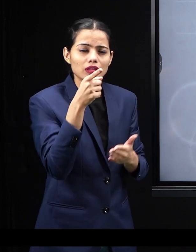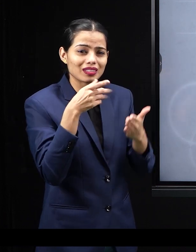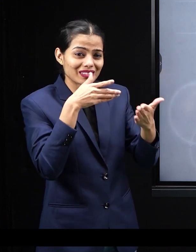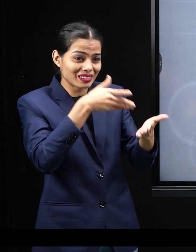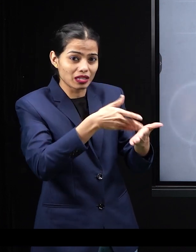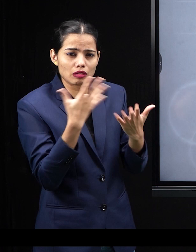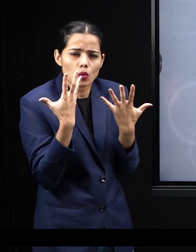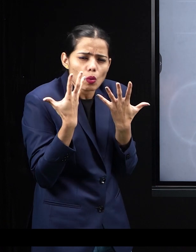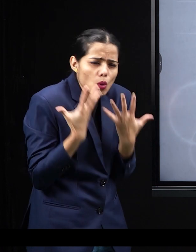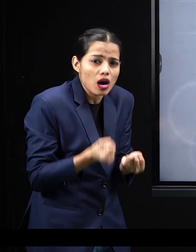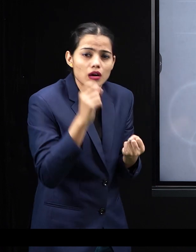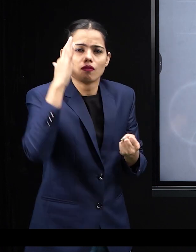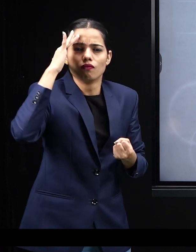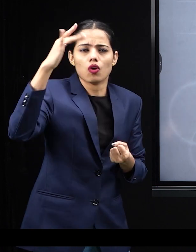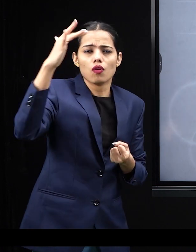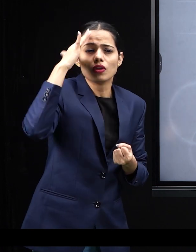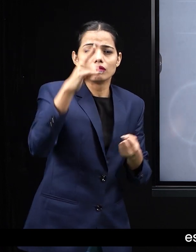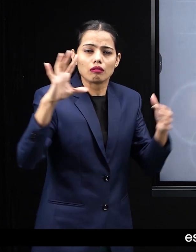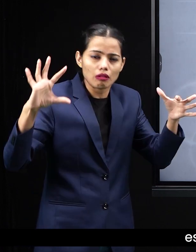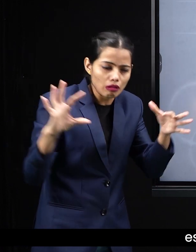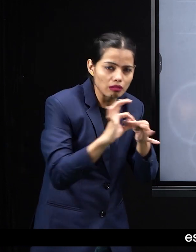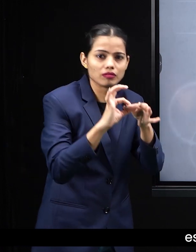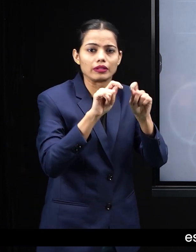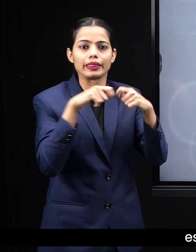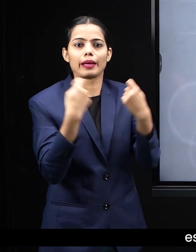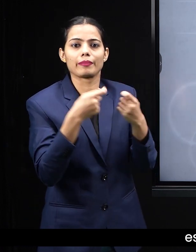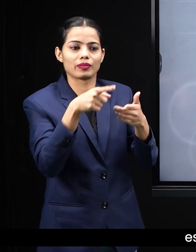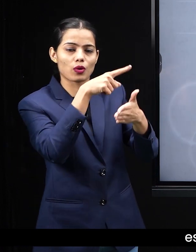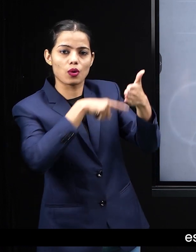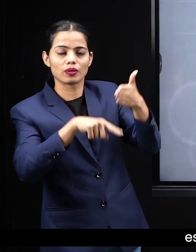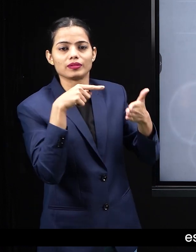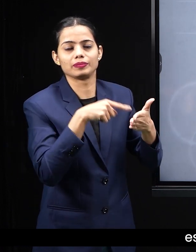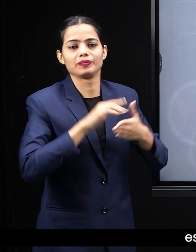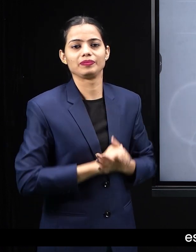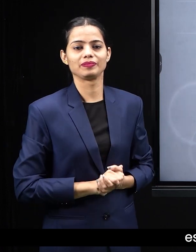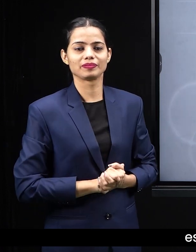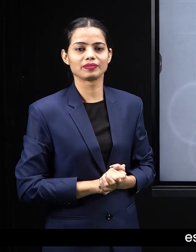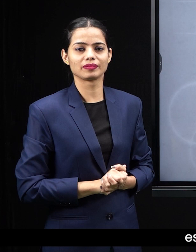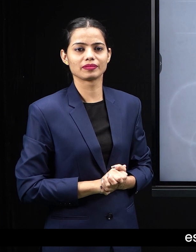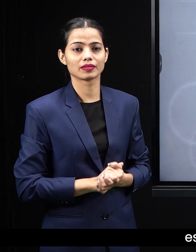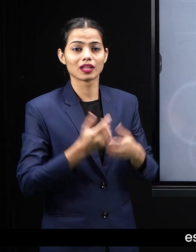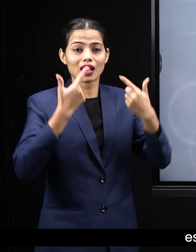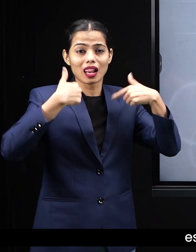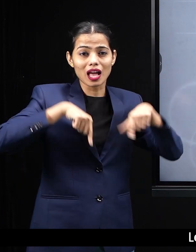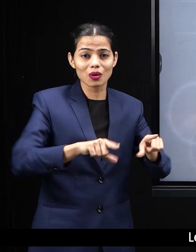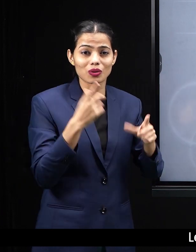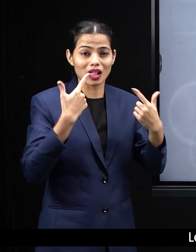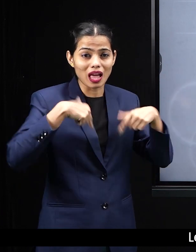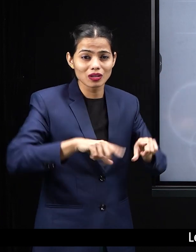their terminology, and uncover essential theorems related to them. Let's embark